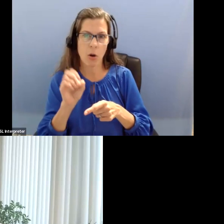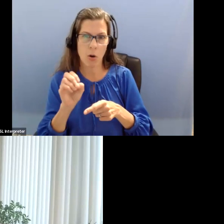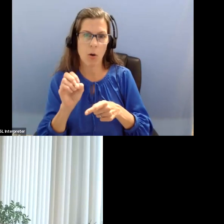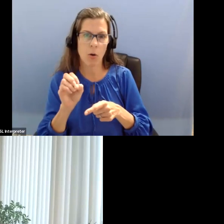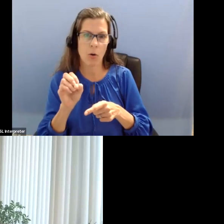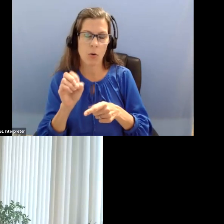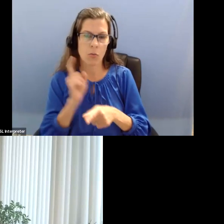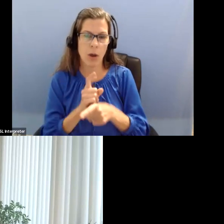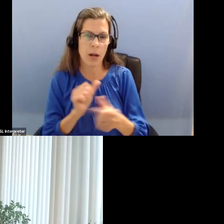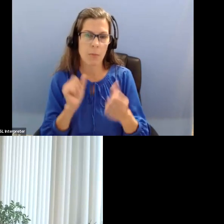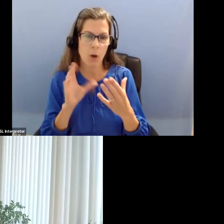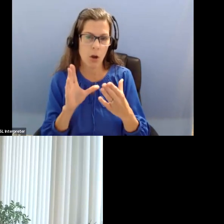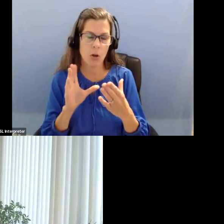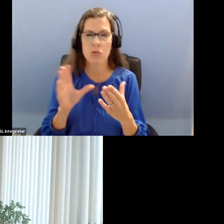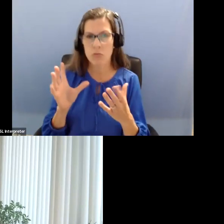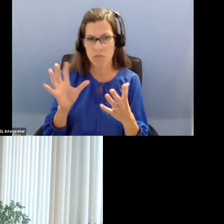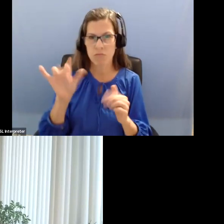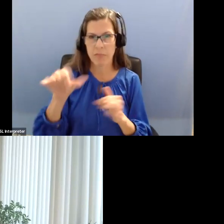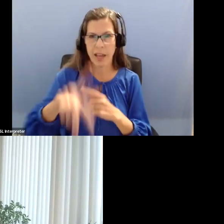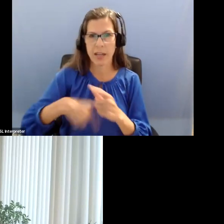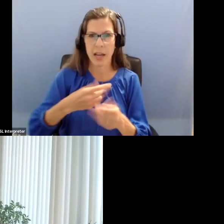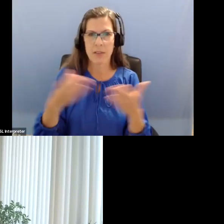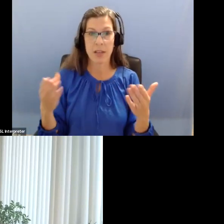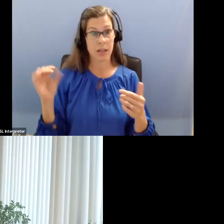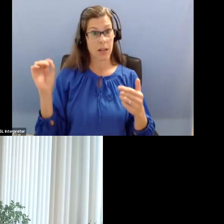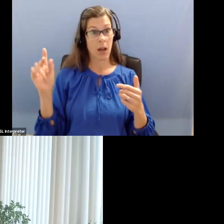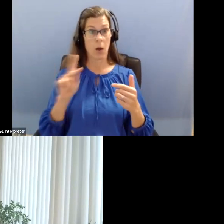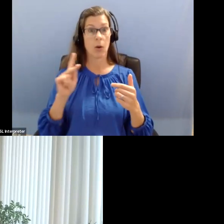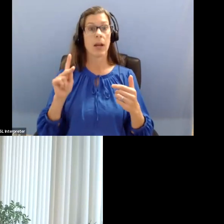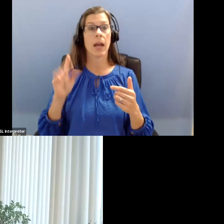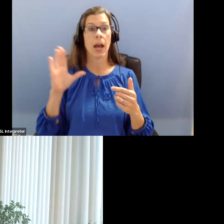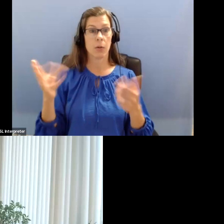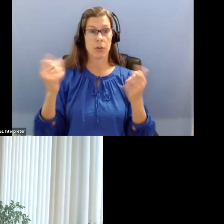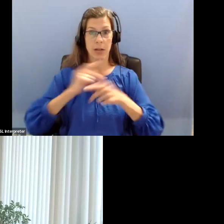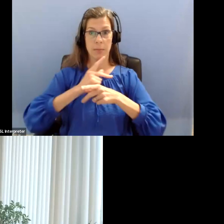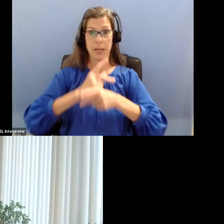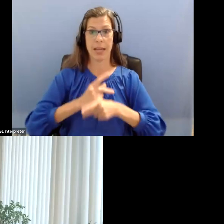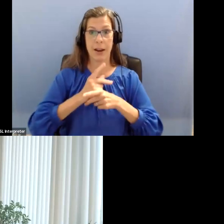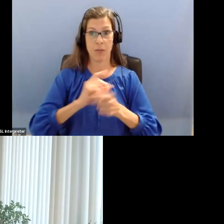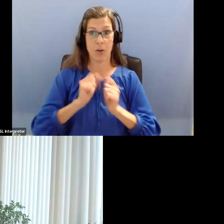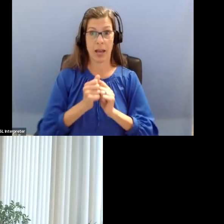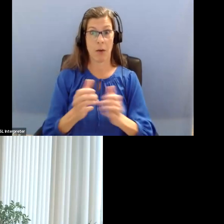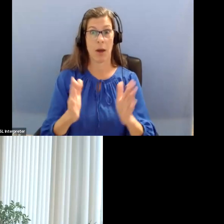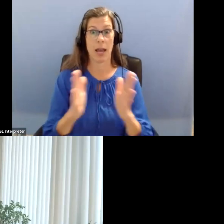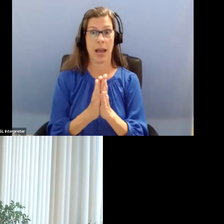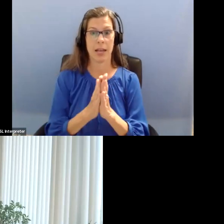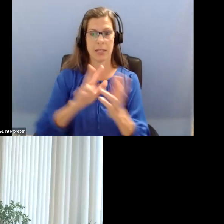Thank you, Dr. Snowden. And I'm going to kind of flip that question, and I'm going to try to be really careful how I ask this, but